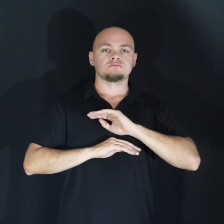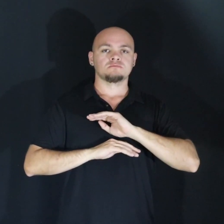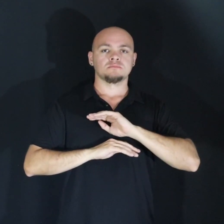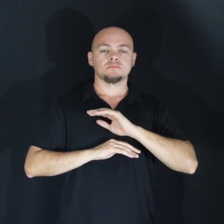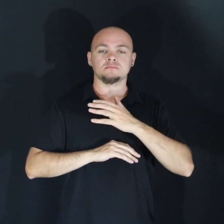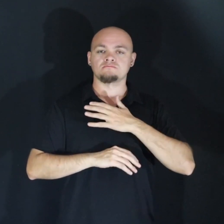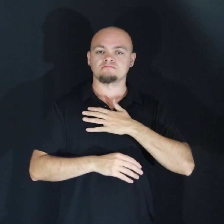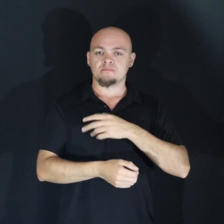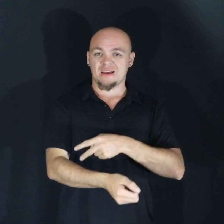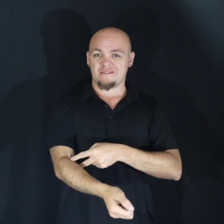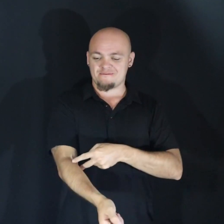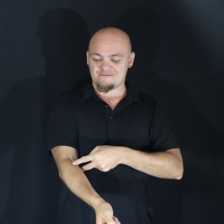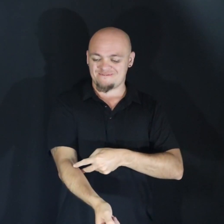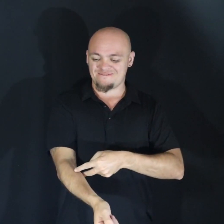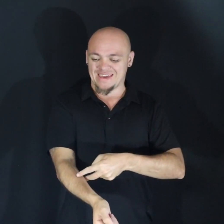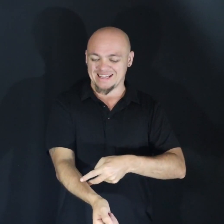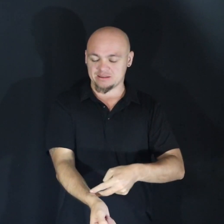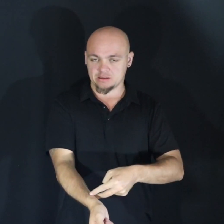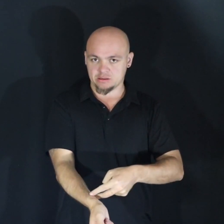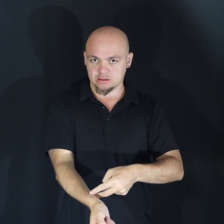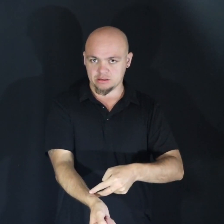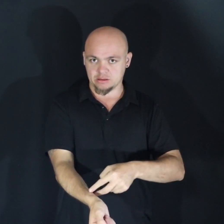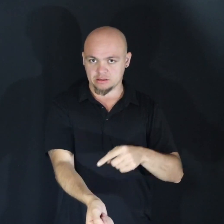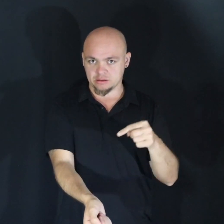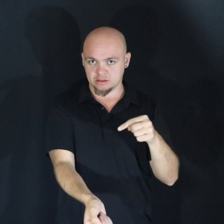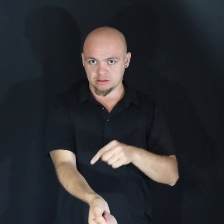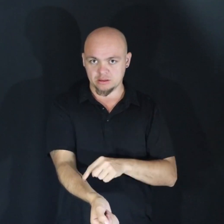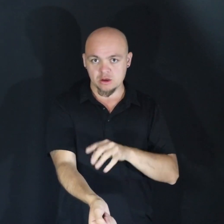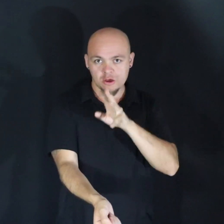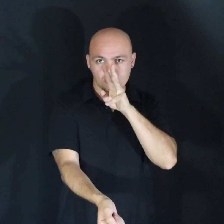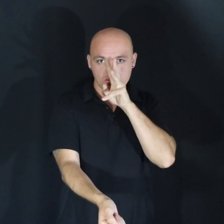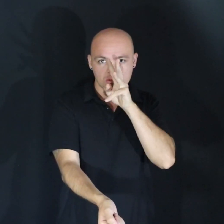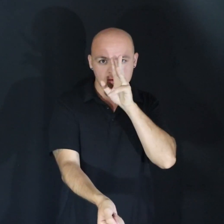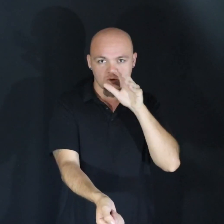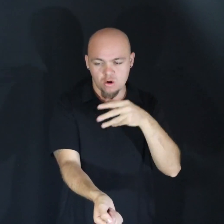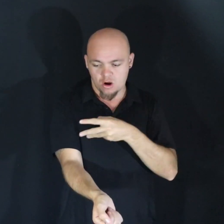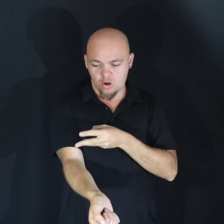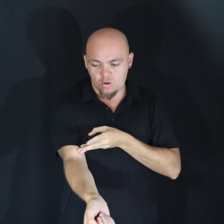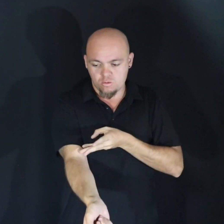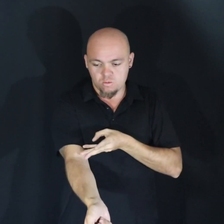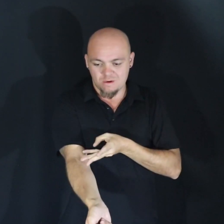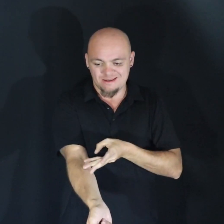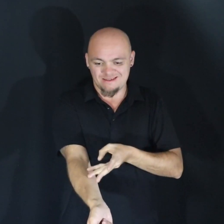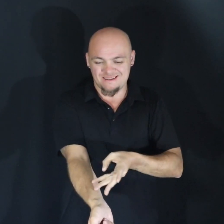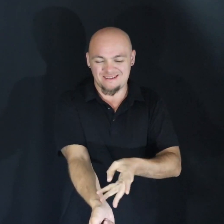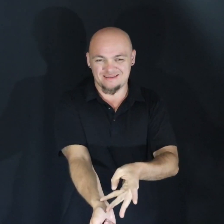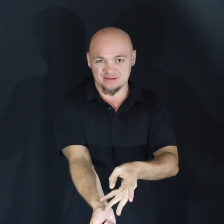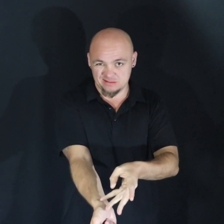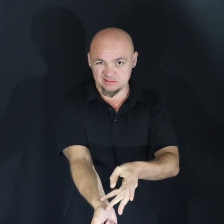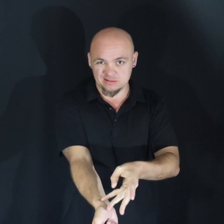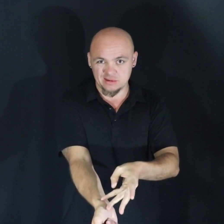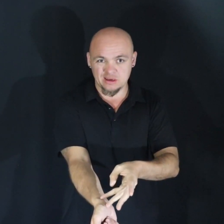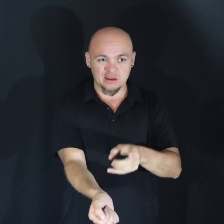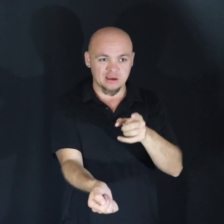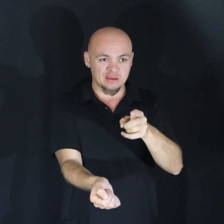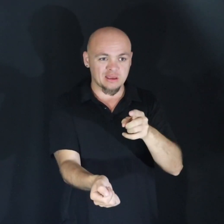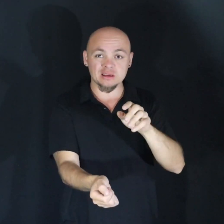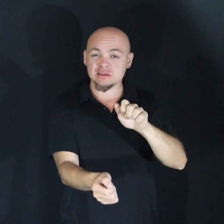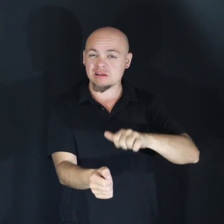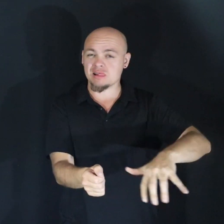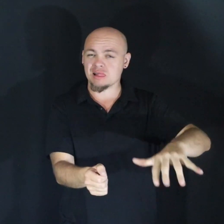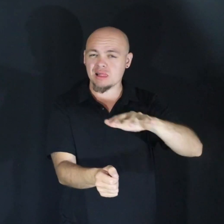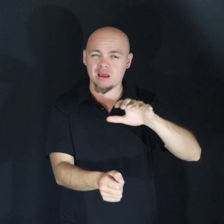My veins, the eternal waterways connecting these olive-covered lands,